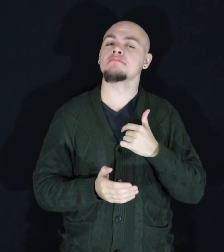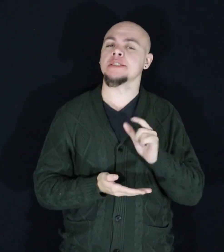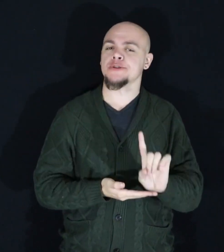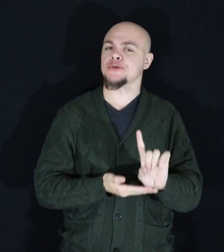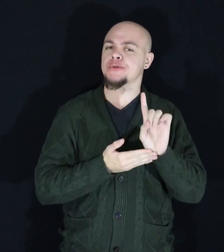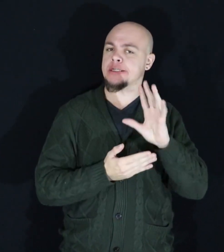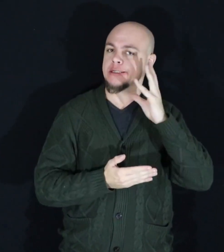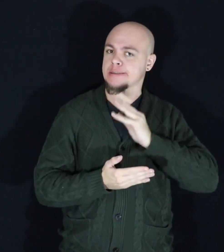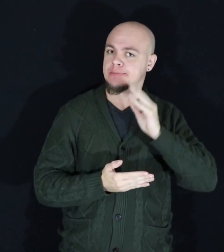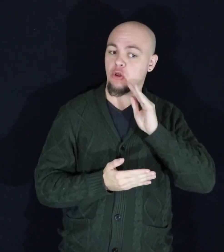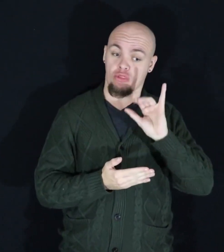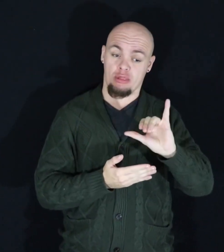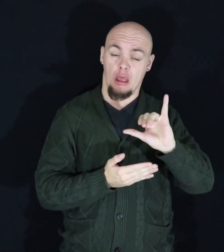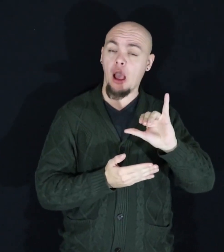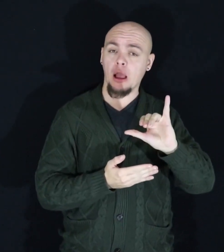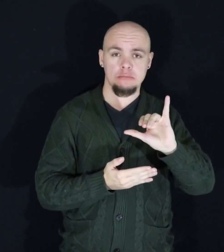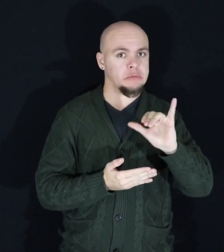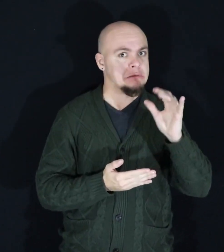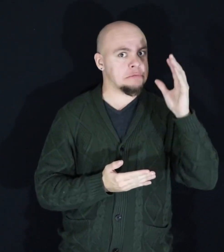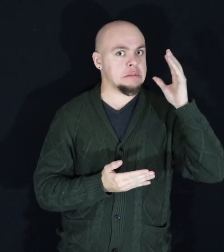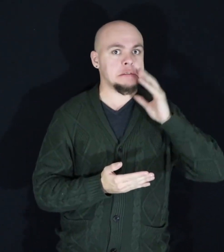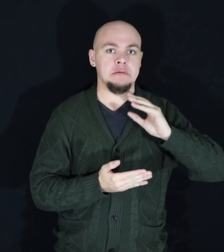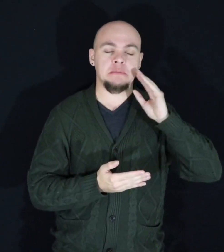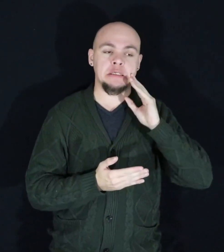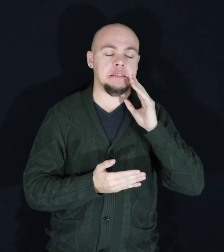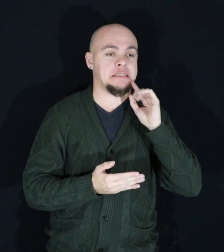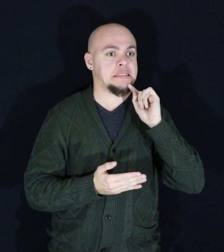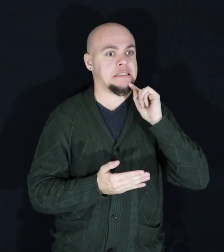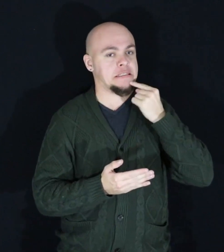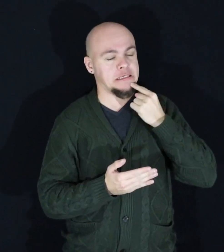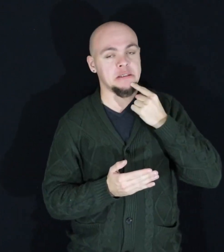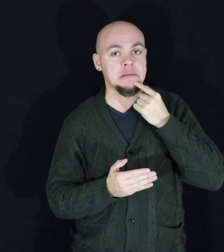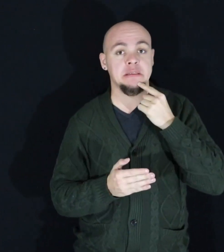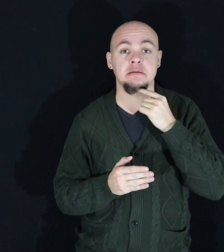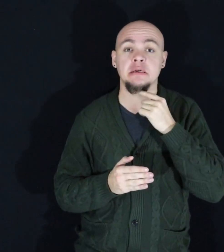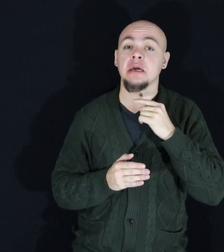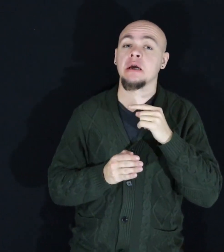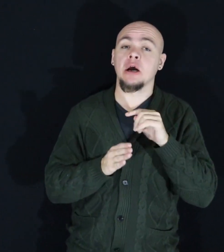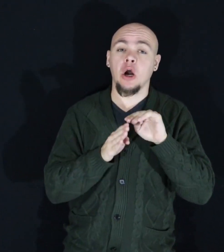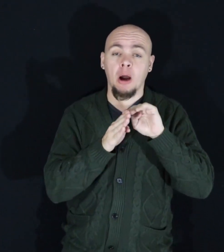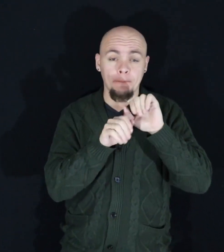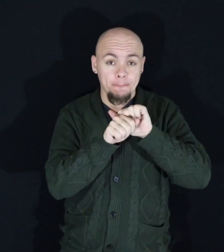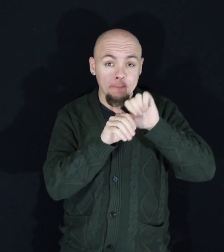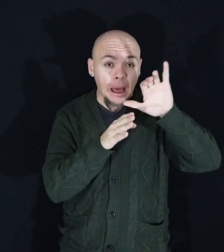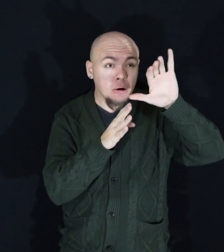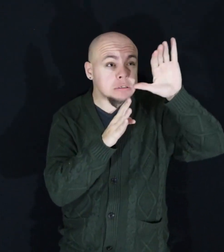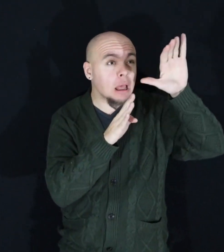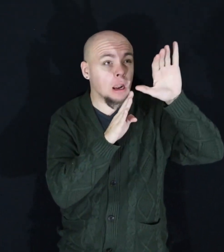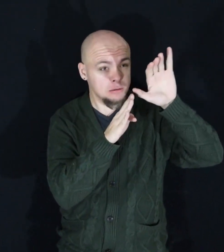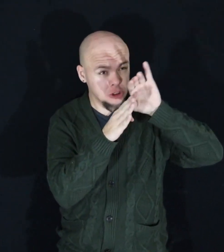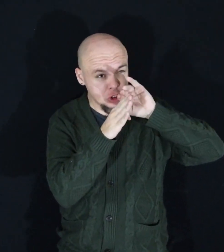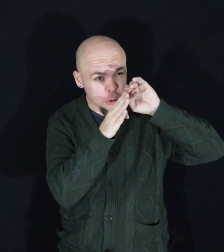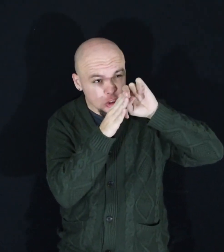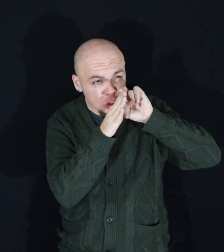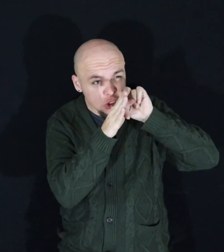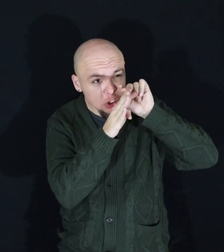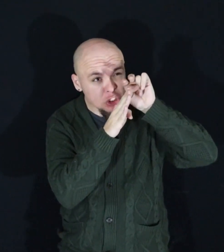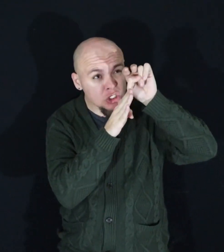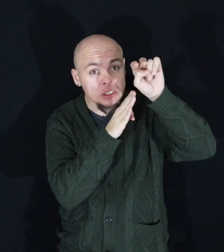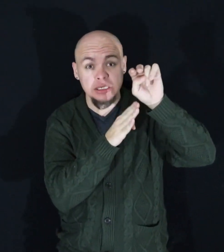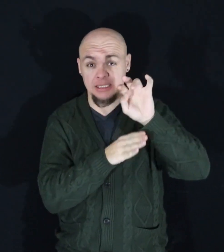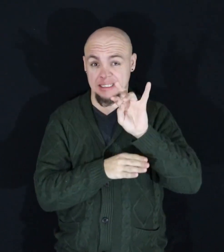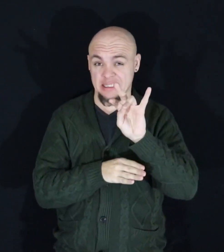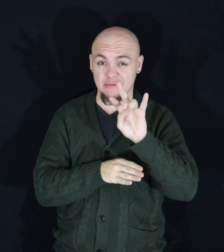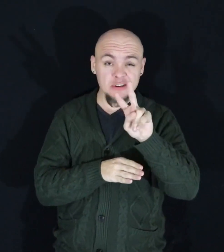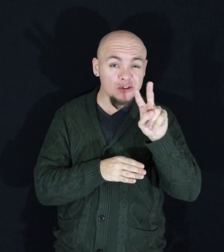these emotions on very intense scales while traversing ridge lines for 24 hours or even up to 72 at a time with very little